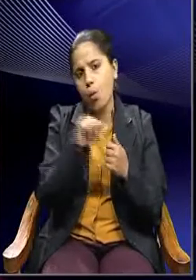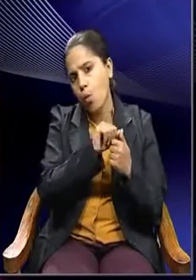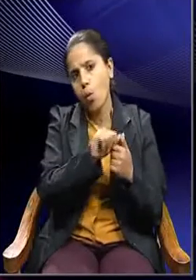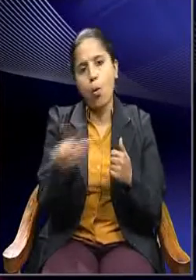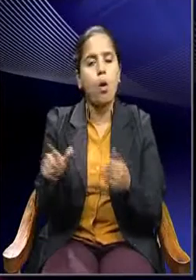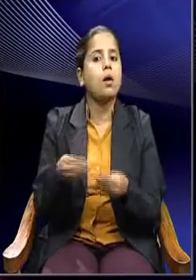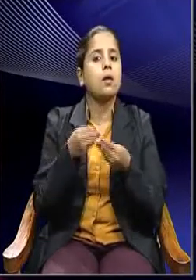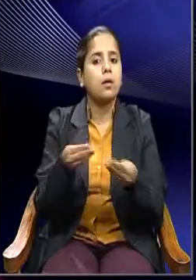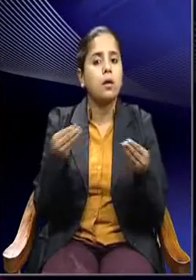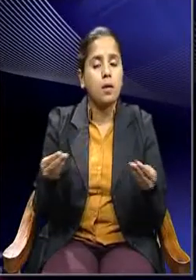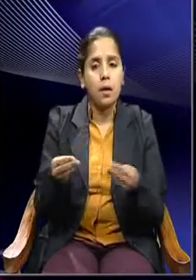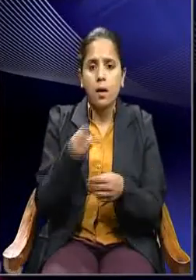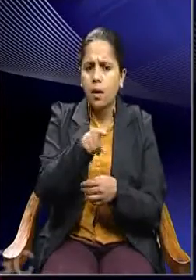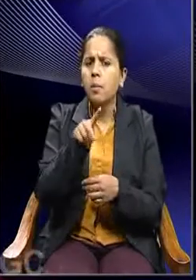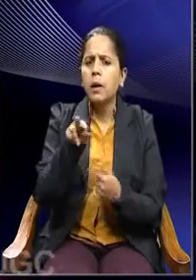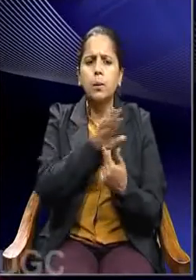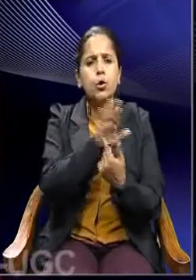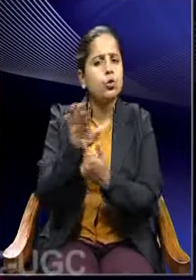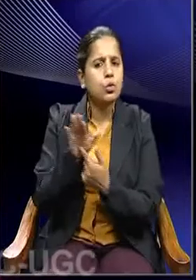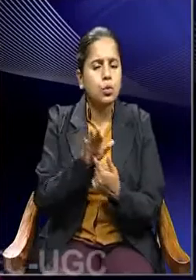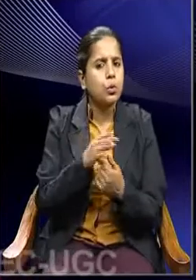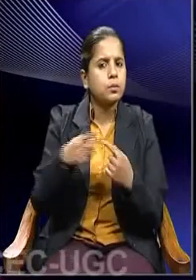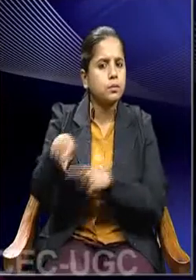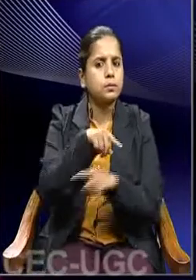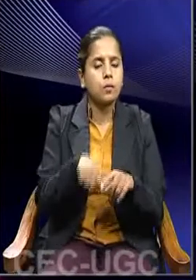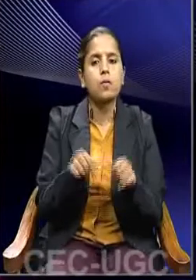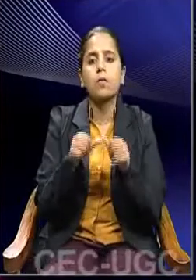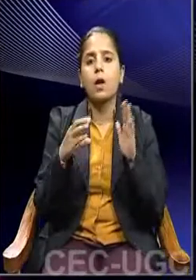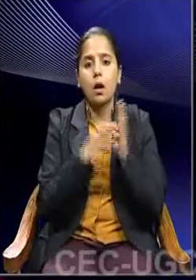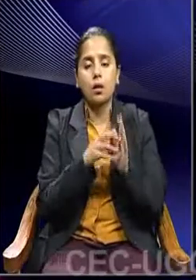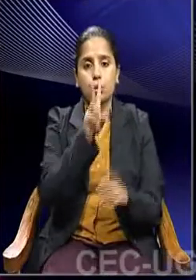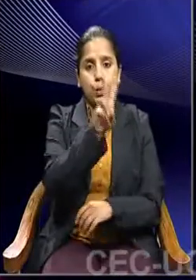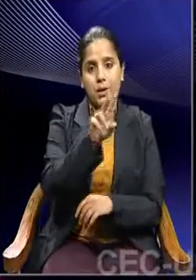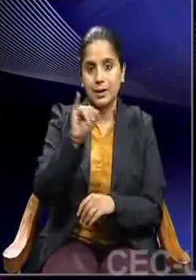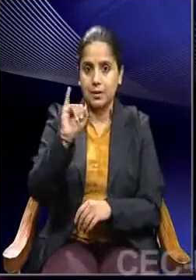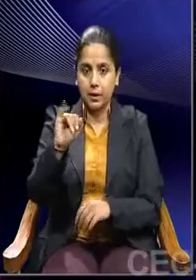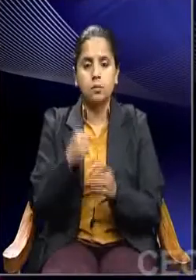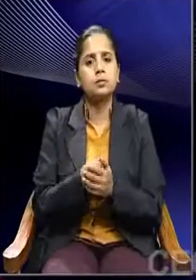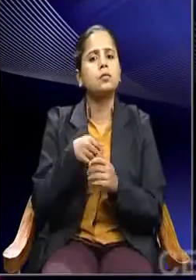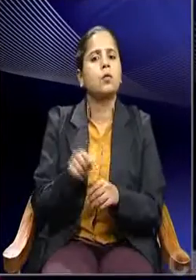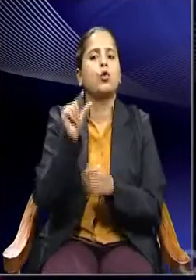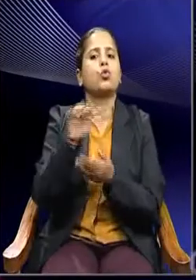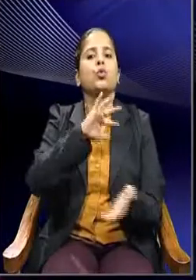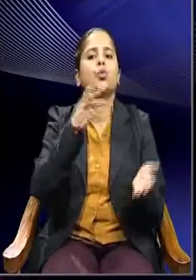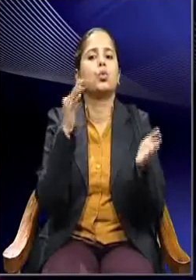that it points out that it is as per the Article 26 of